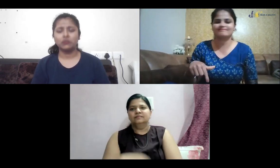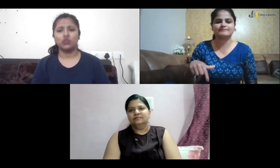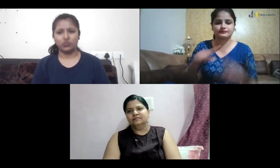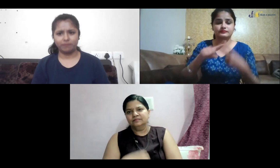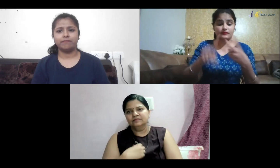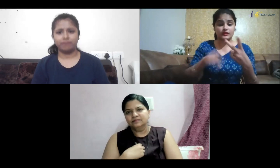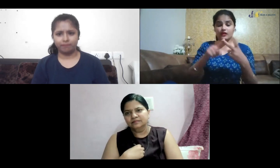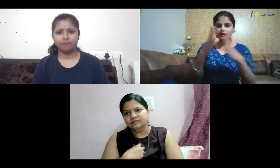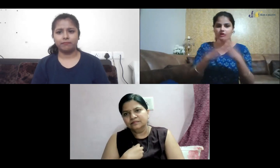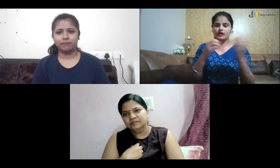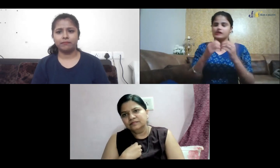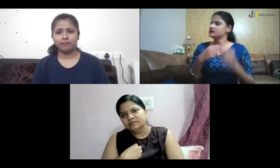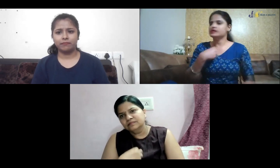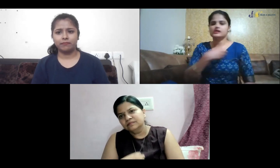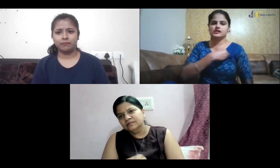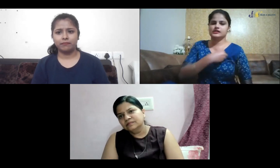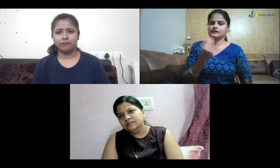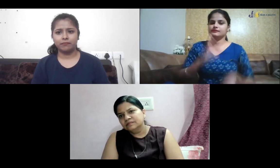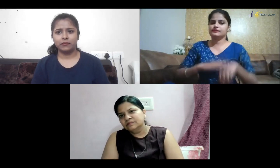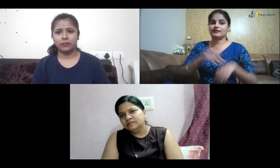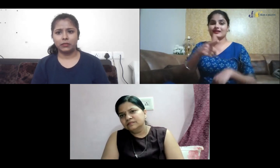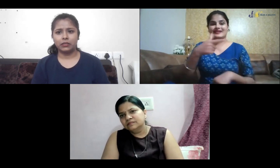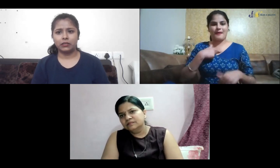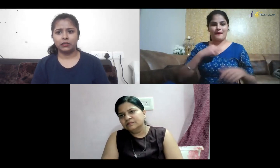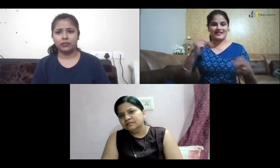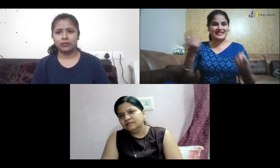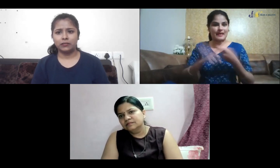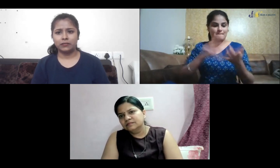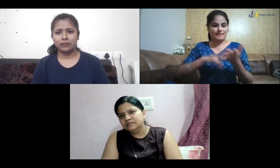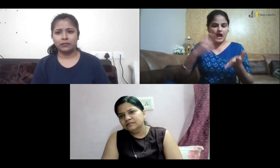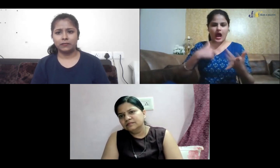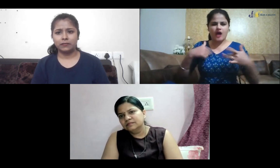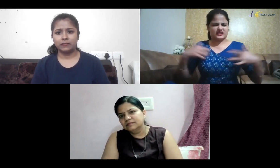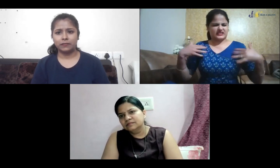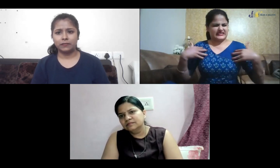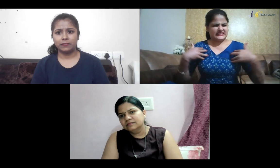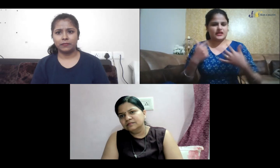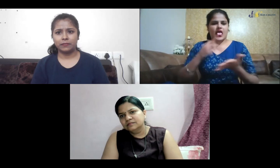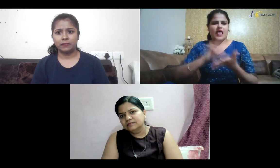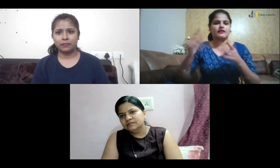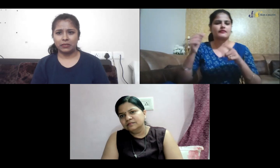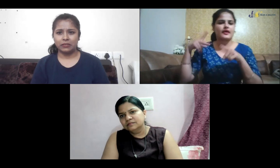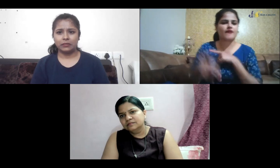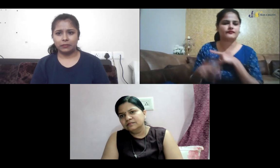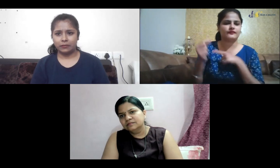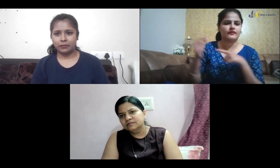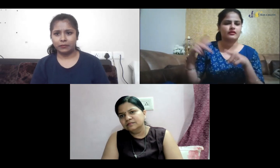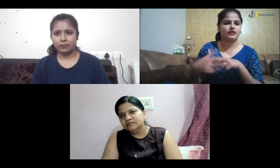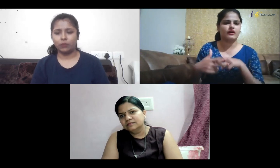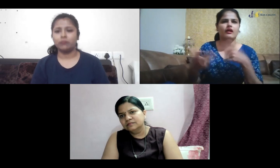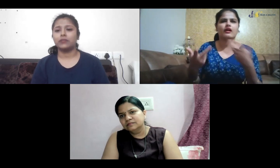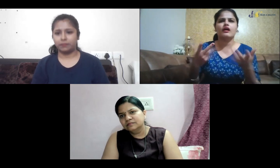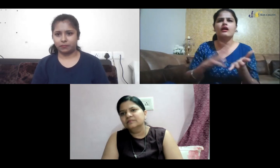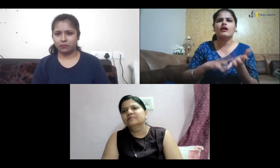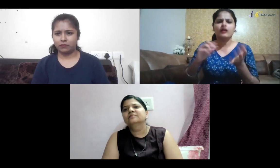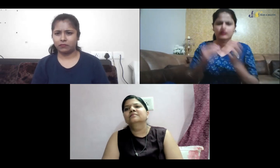thing was not changing. If you will see in the job part, we were suffering a lot. But when menstruation came,